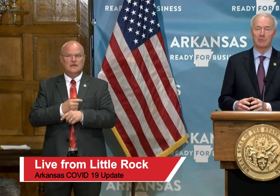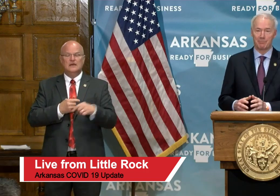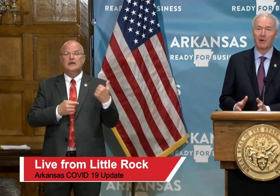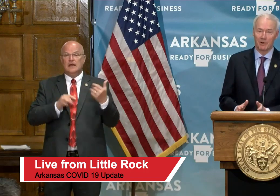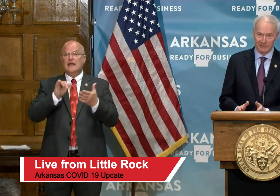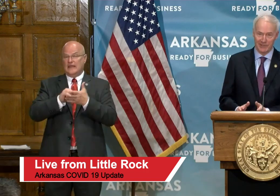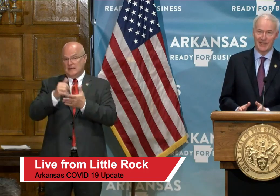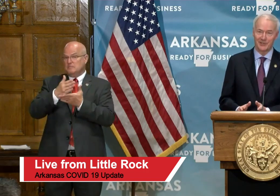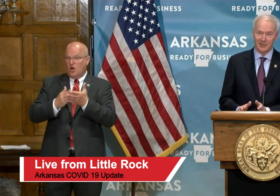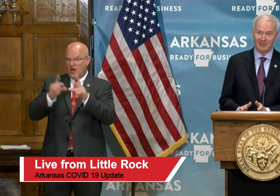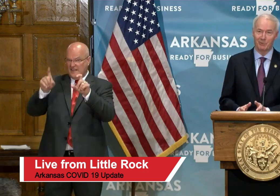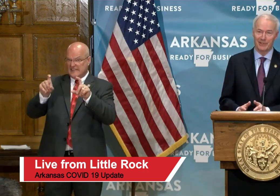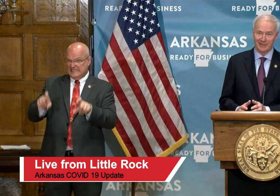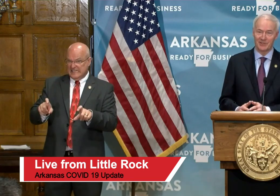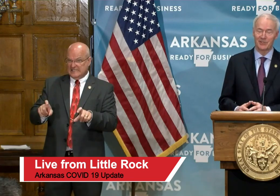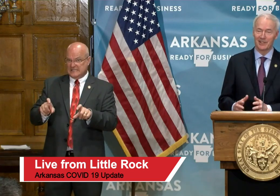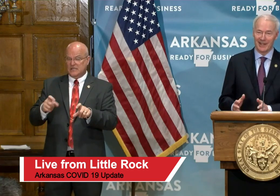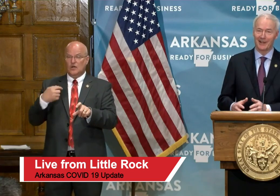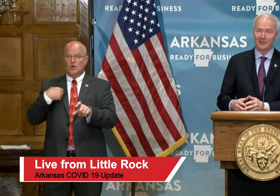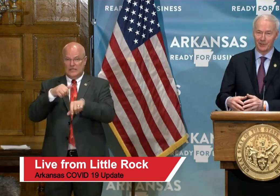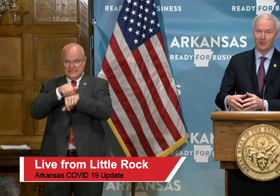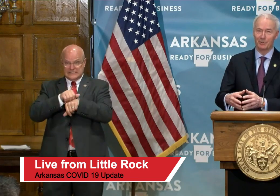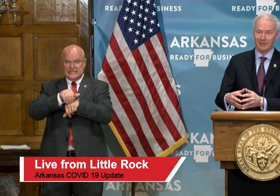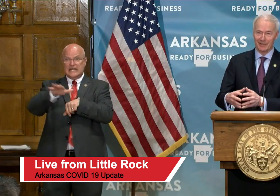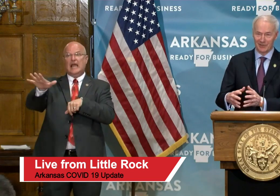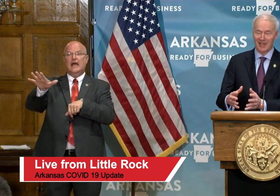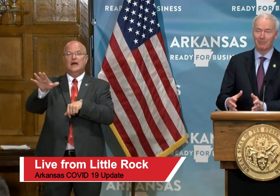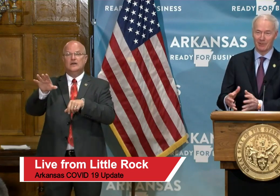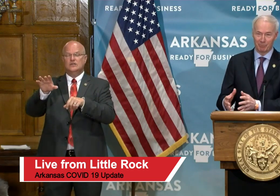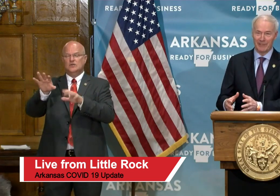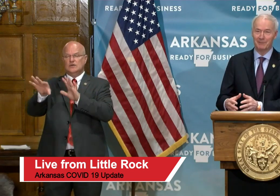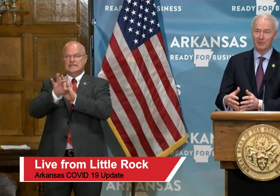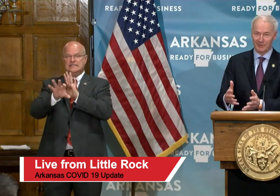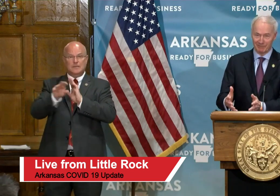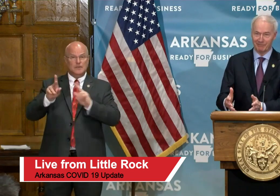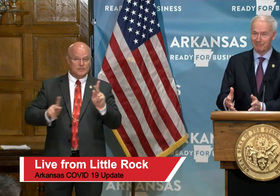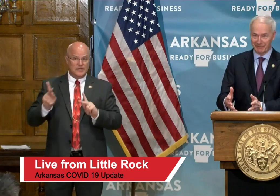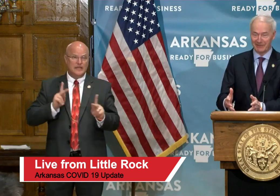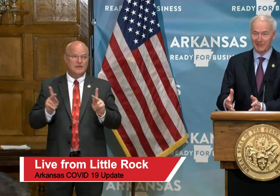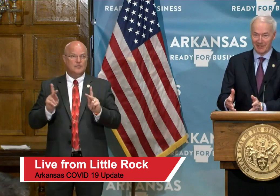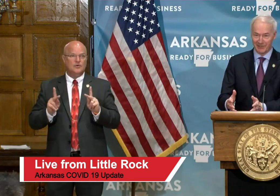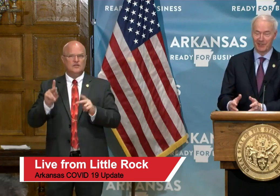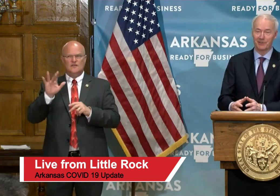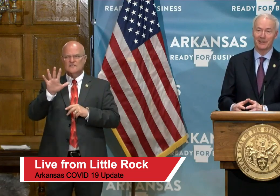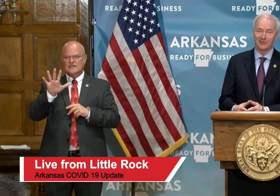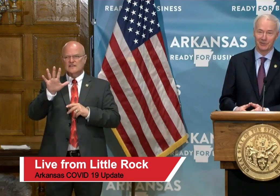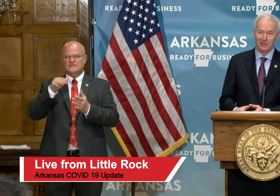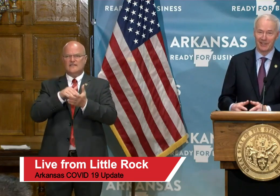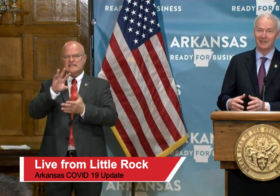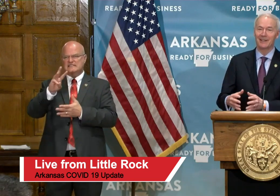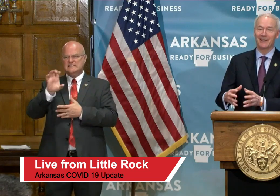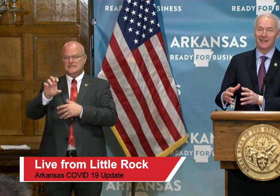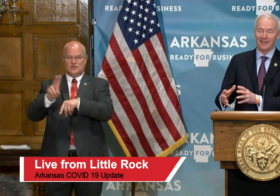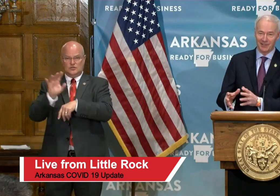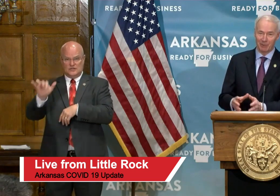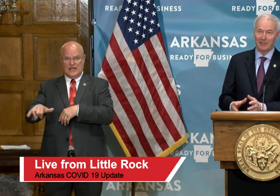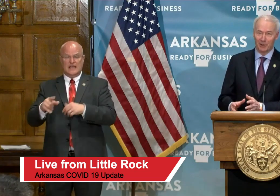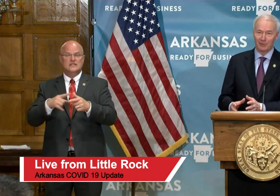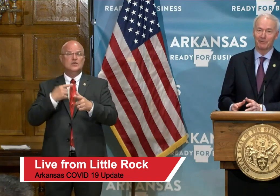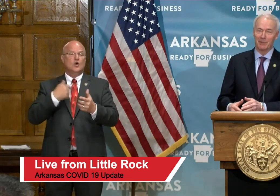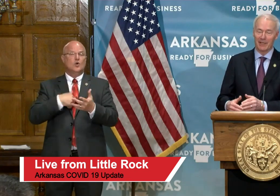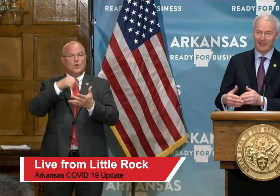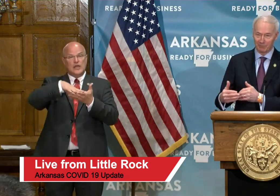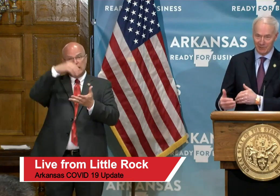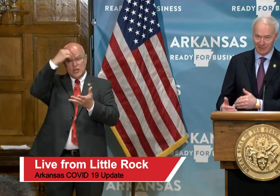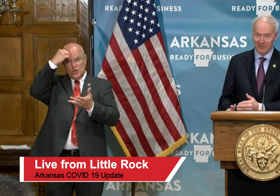Well, I mean, that was part of the testing. We had sent it out to a sample of people, the 5,600 that you said, and so